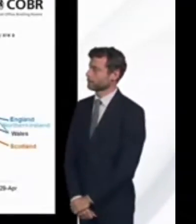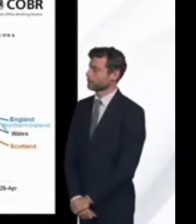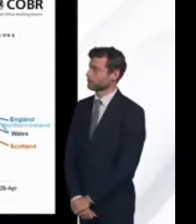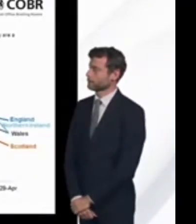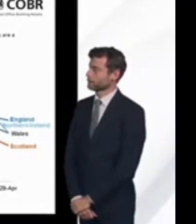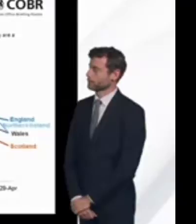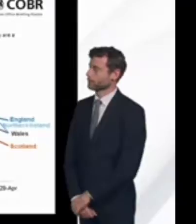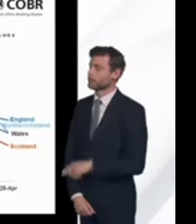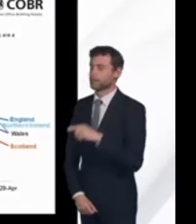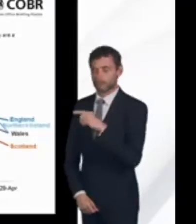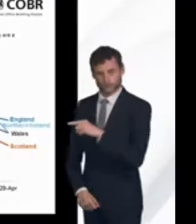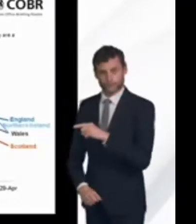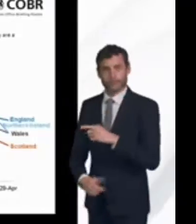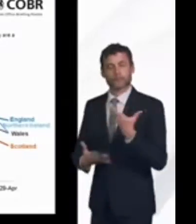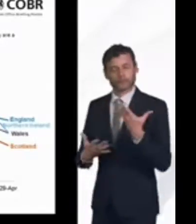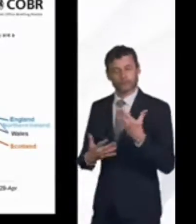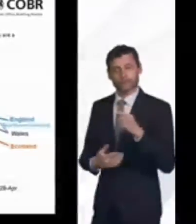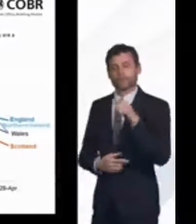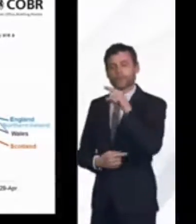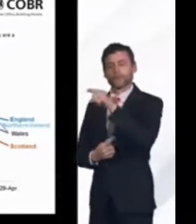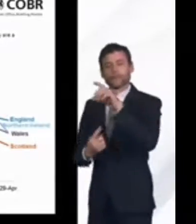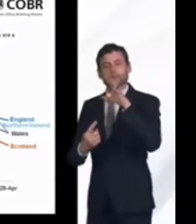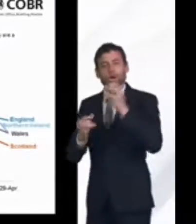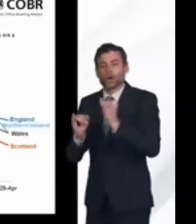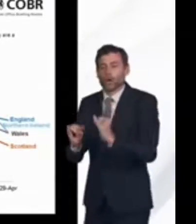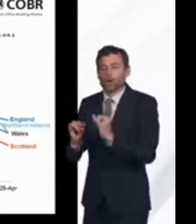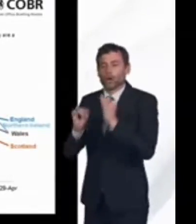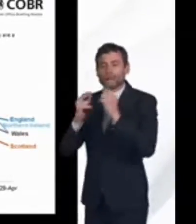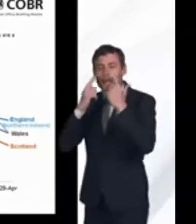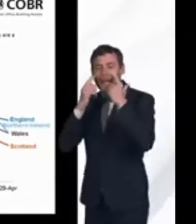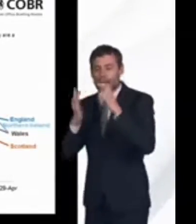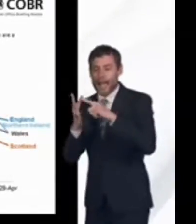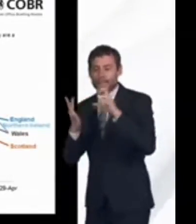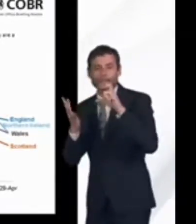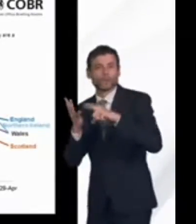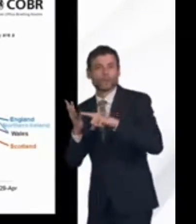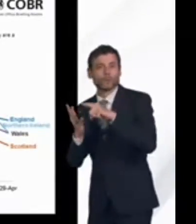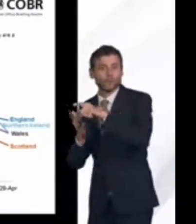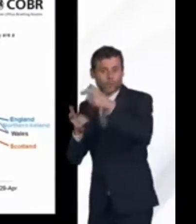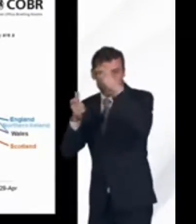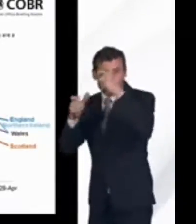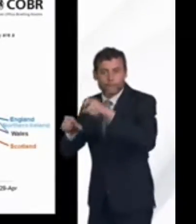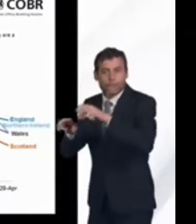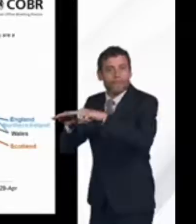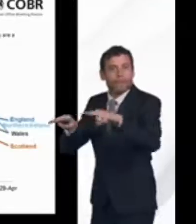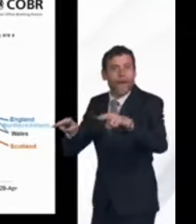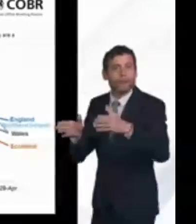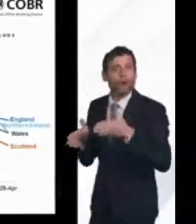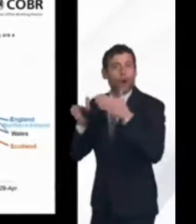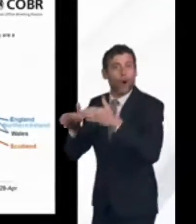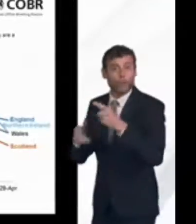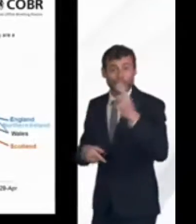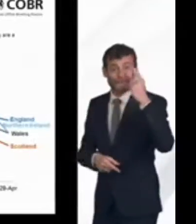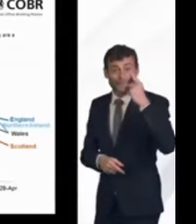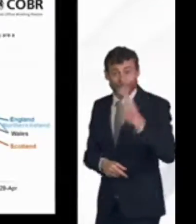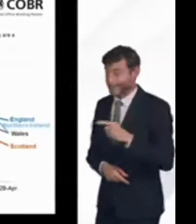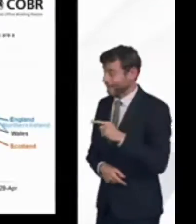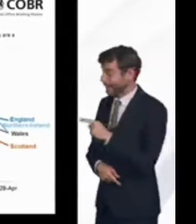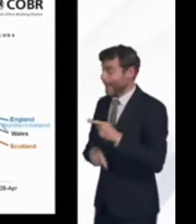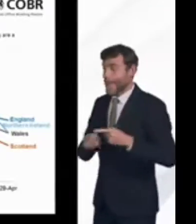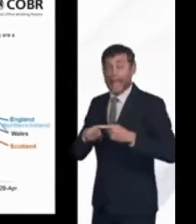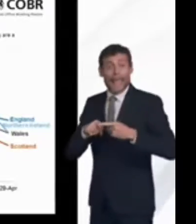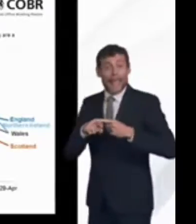the critical care beds down, and again, when you look right the way across England, Northern Ireland, Wales and Scotland, the number of patients